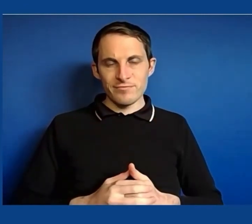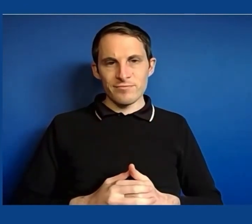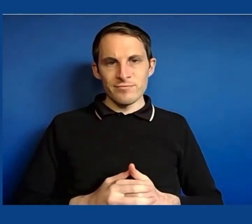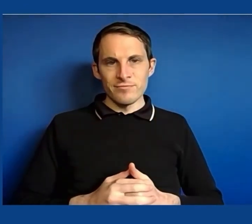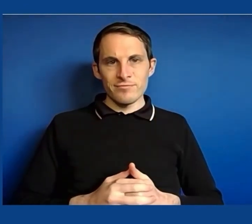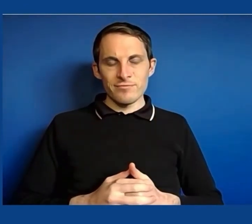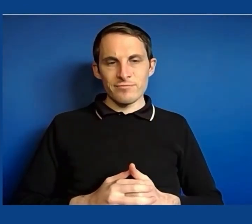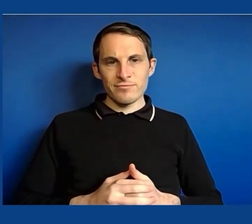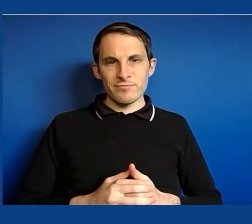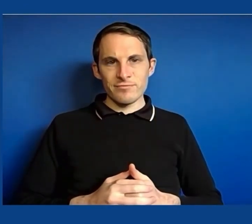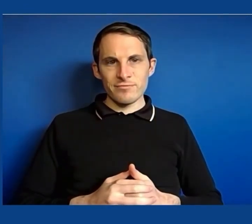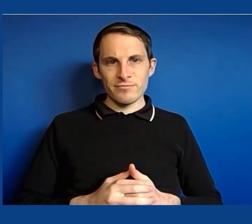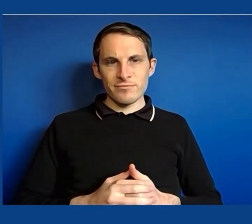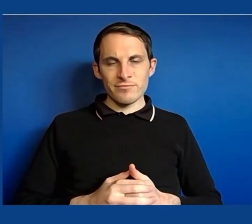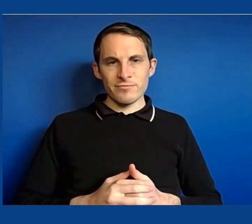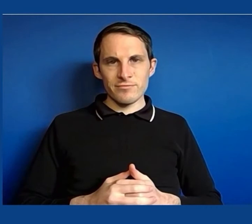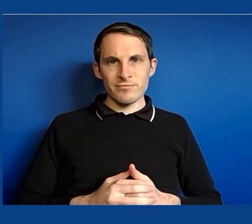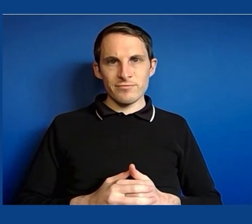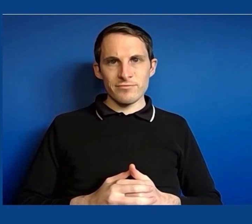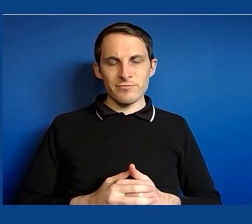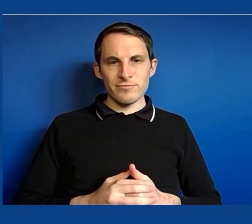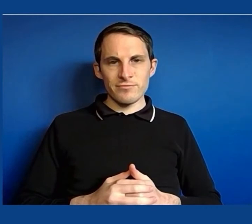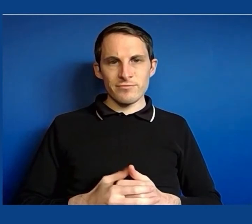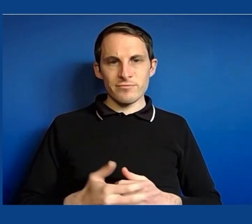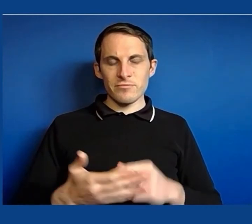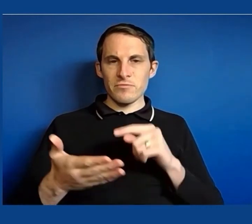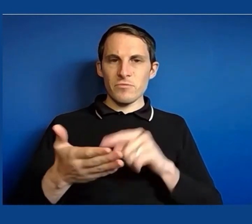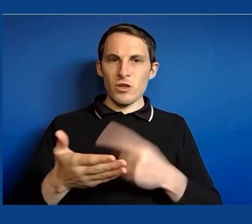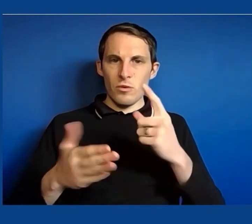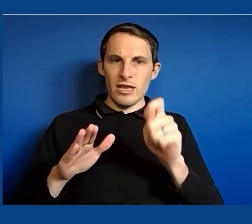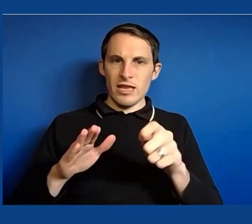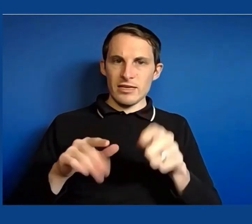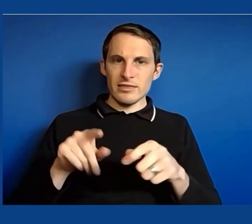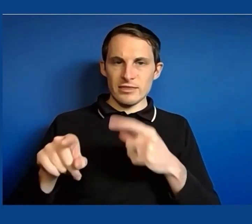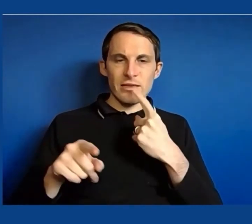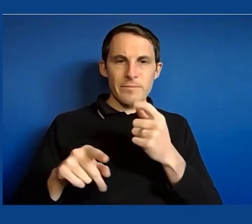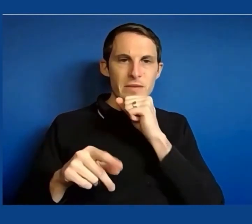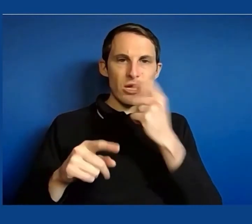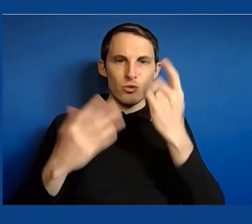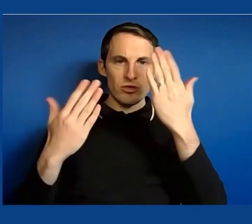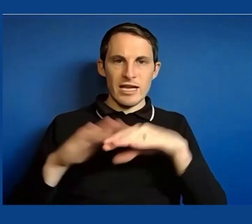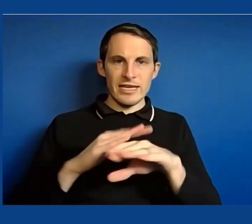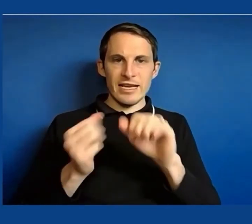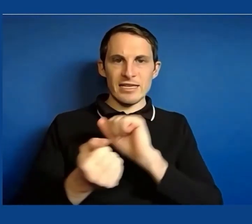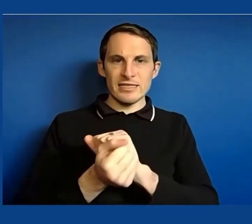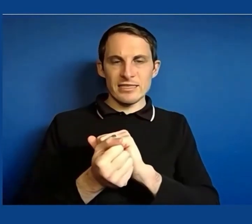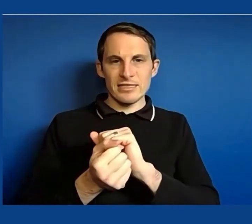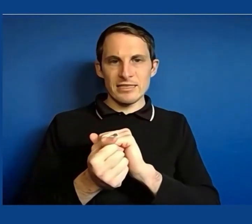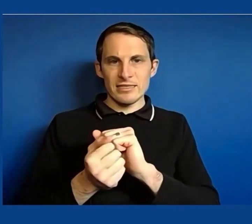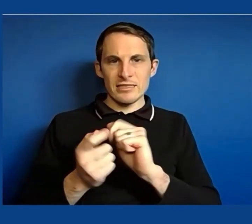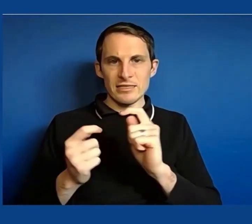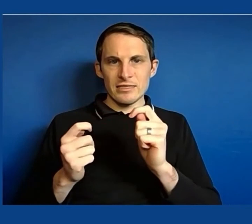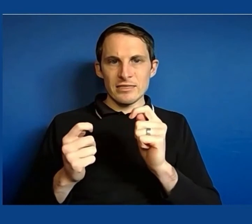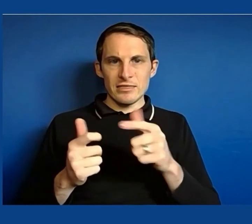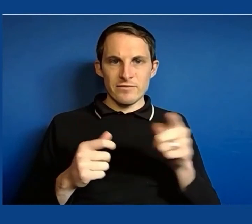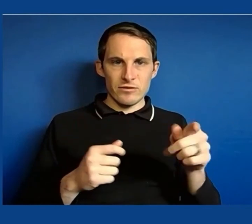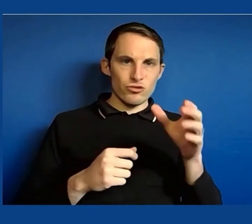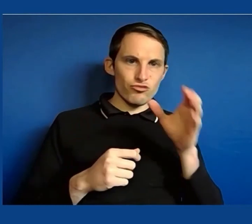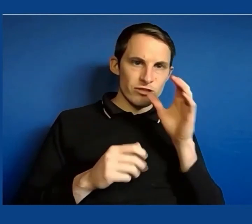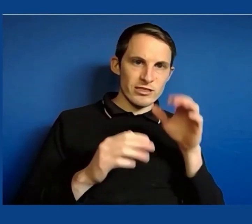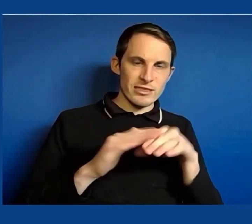It seems as though, particularly in the case you said about the man who died in custody after having drinks in a publicly excluded